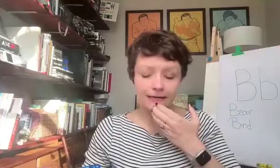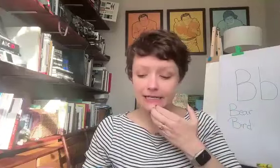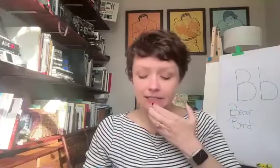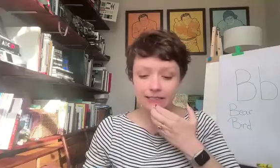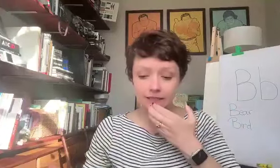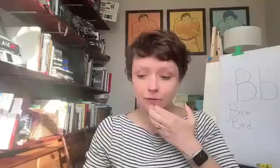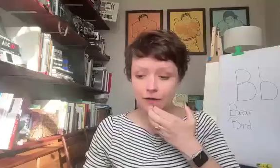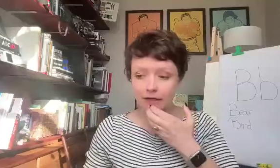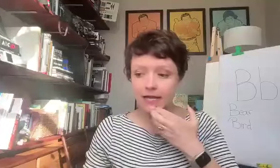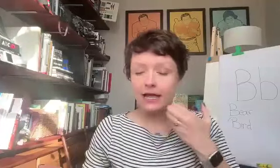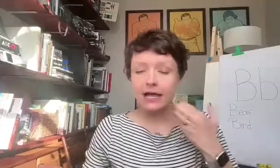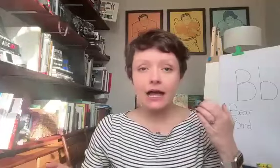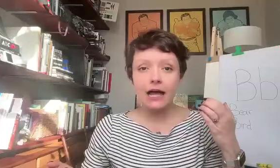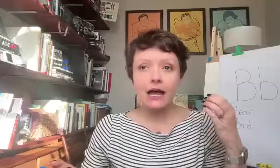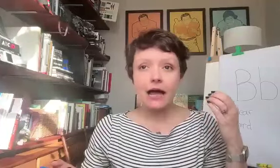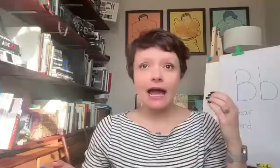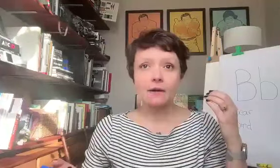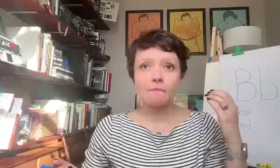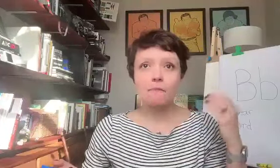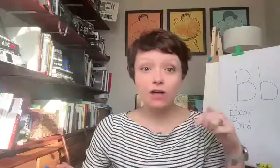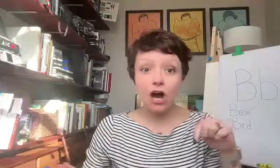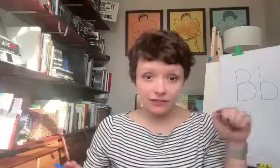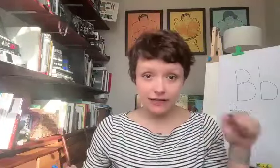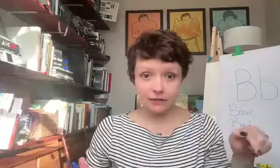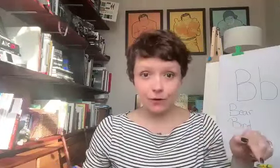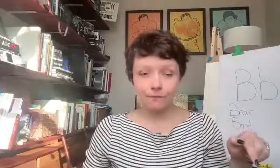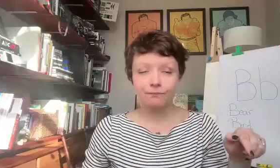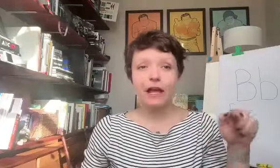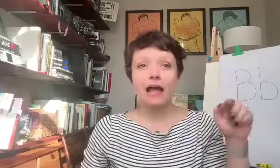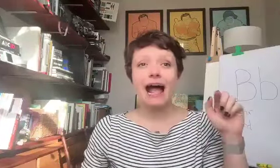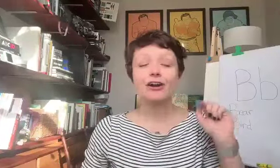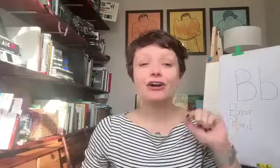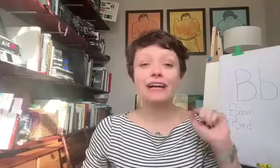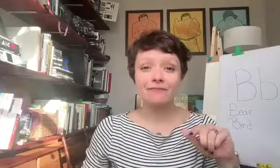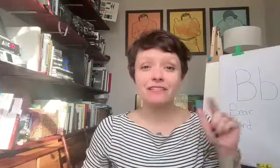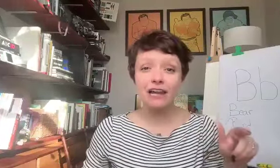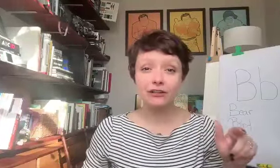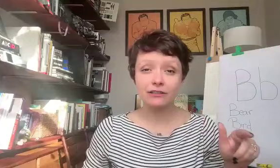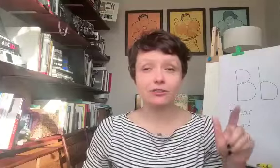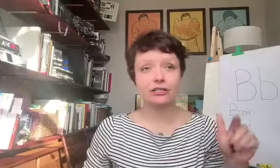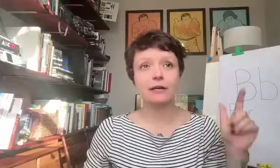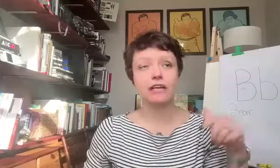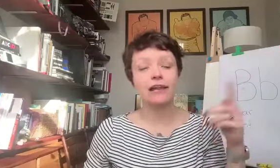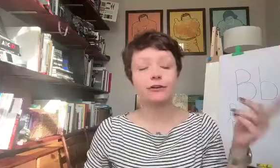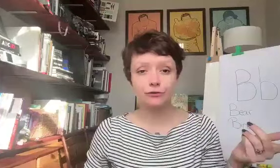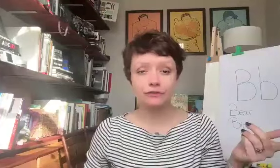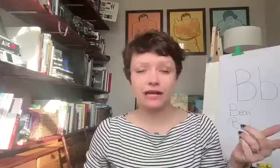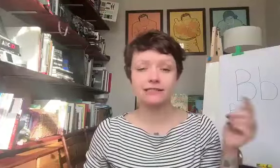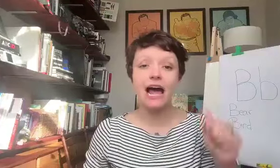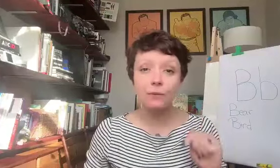at a school, and my daughter's in that school, and her infant toddler class, or excuse me, her toddler twos class, I work